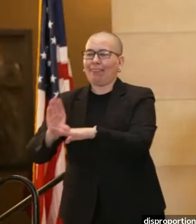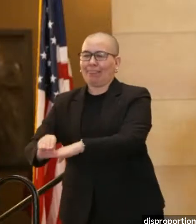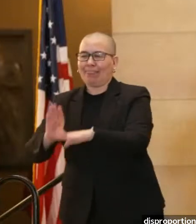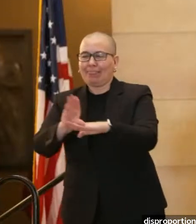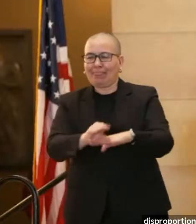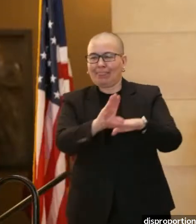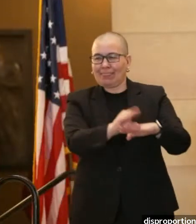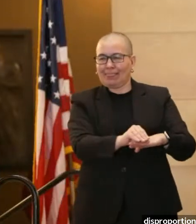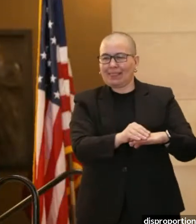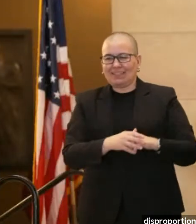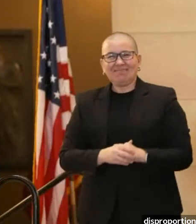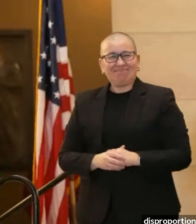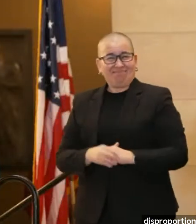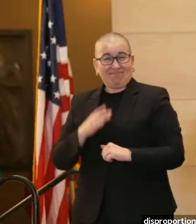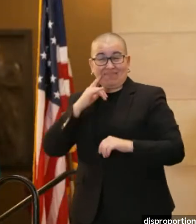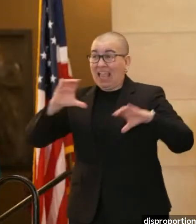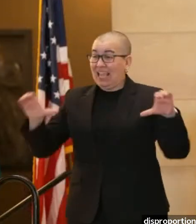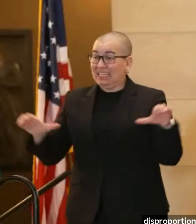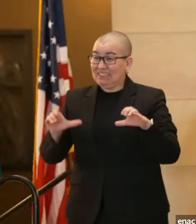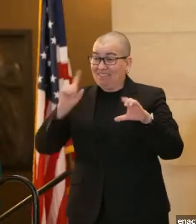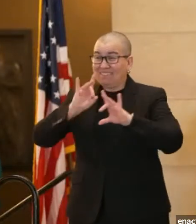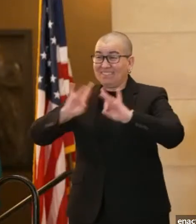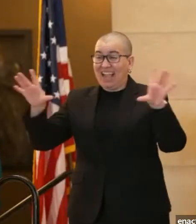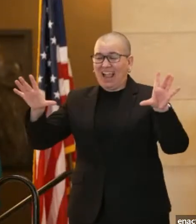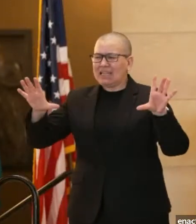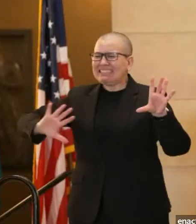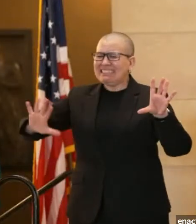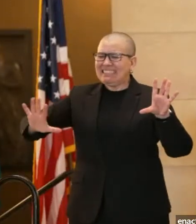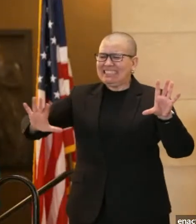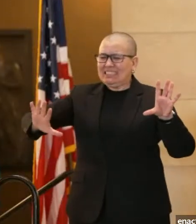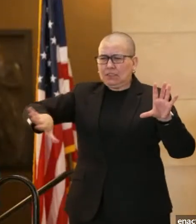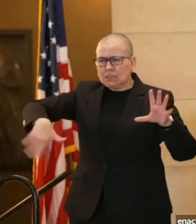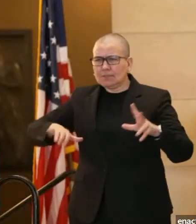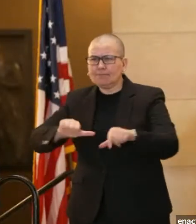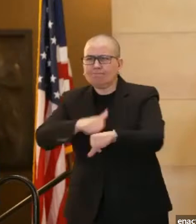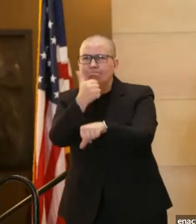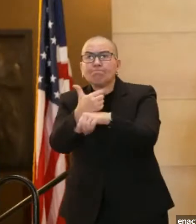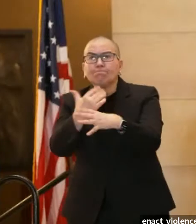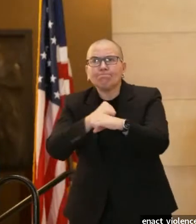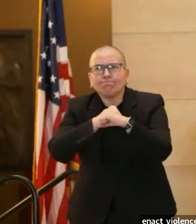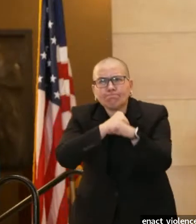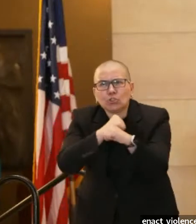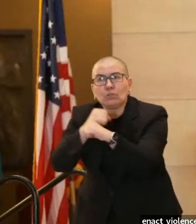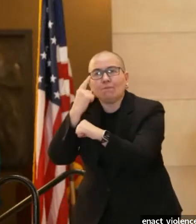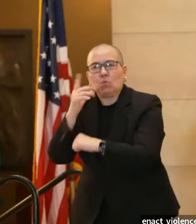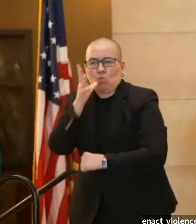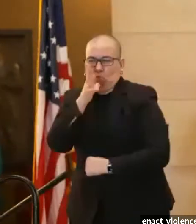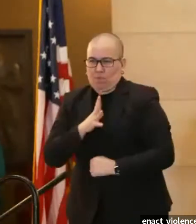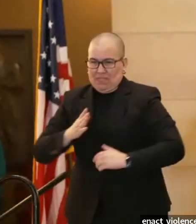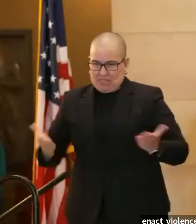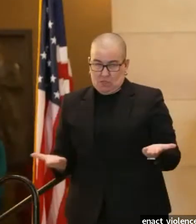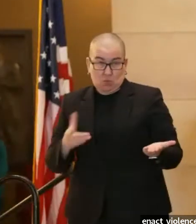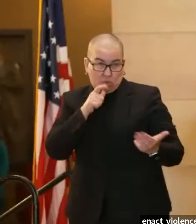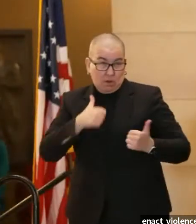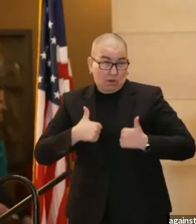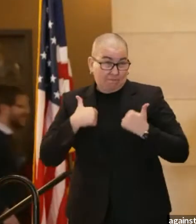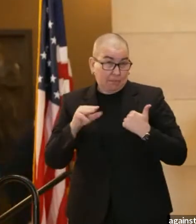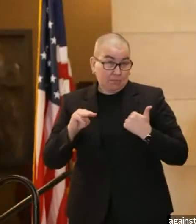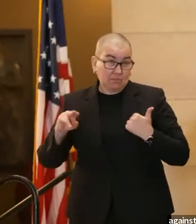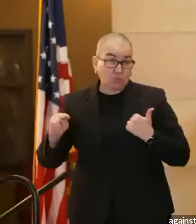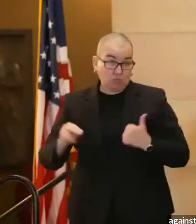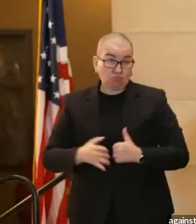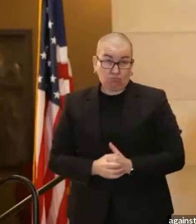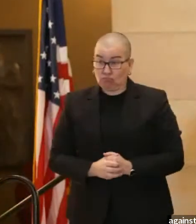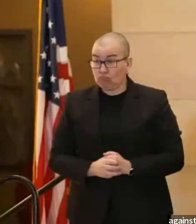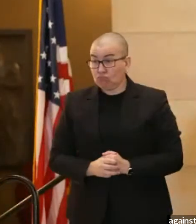and find ways to enact protections against our women here in Minnesota. Last year, I